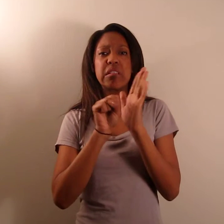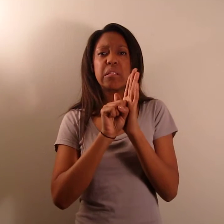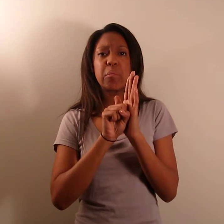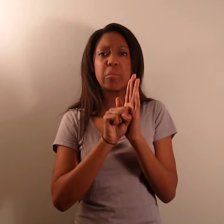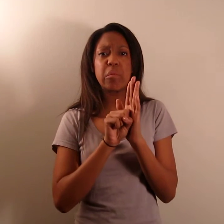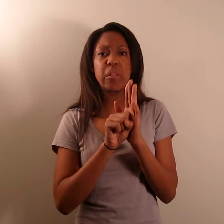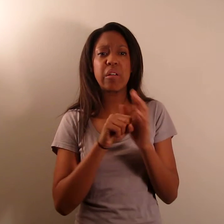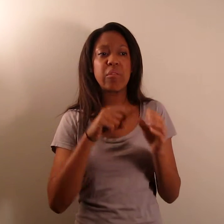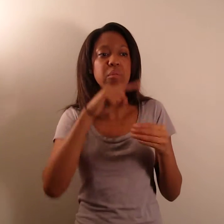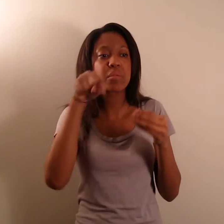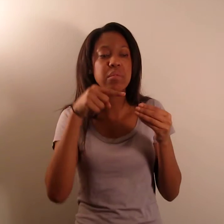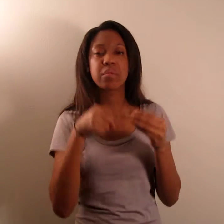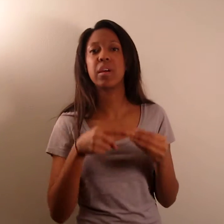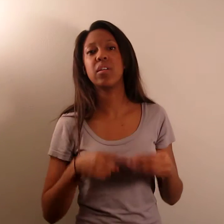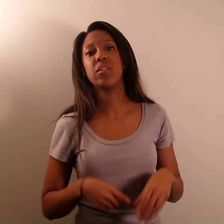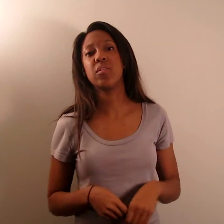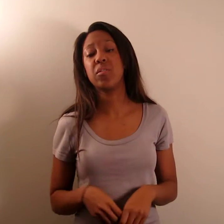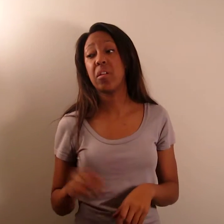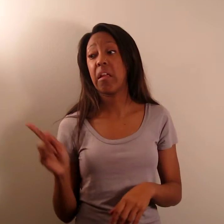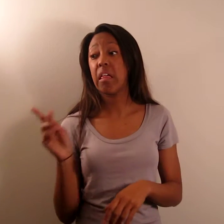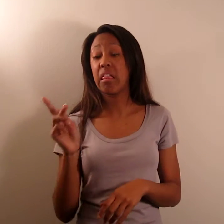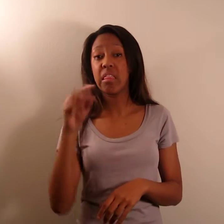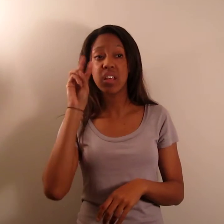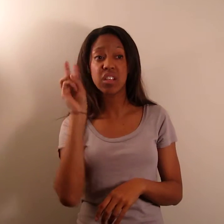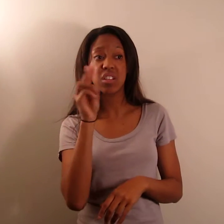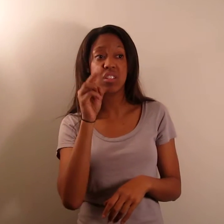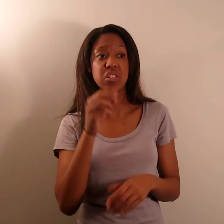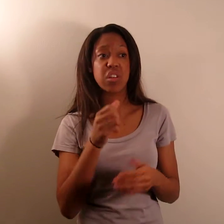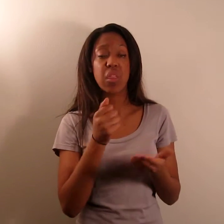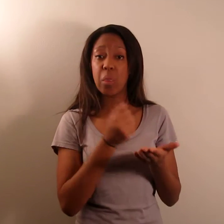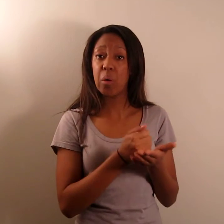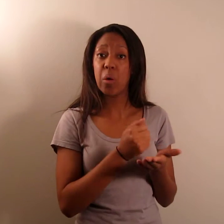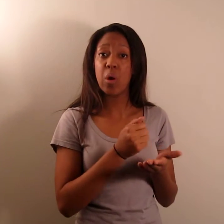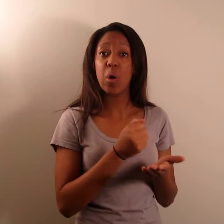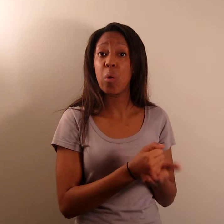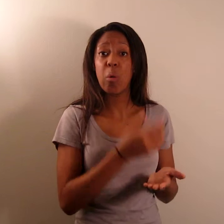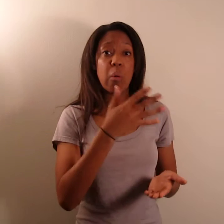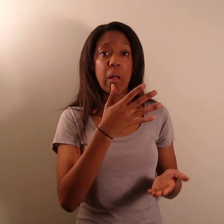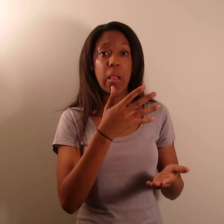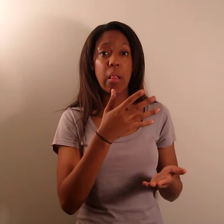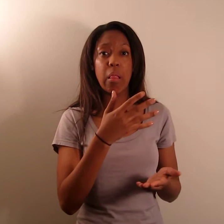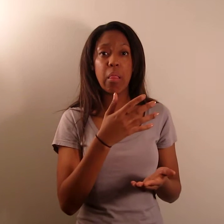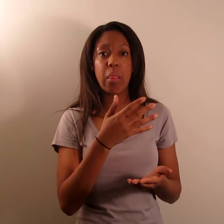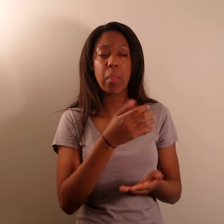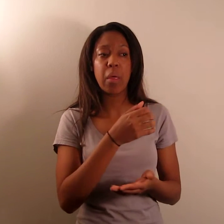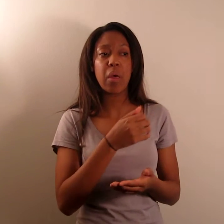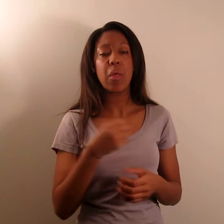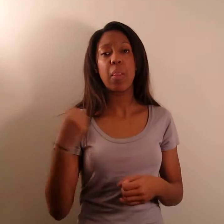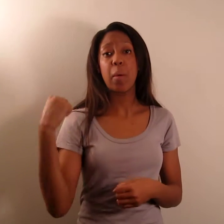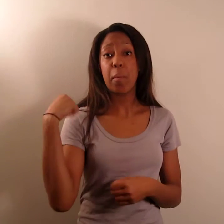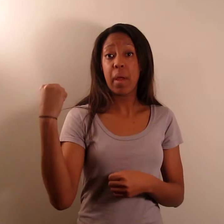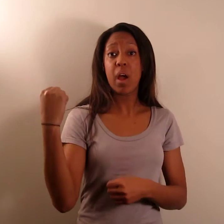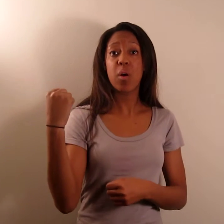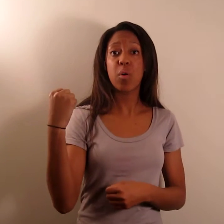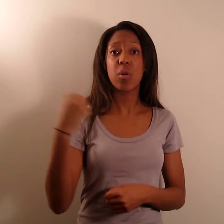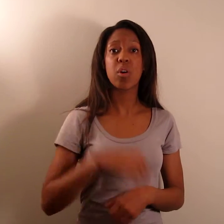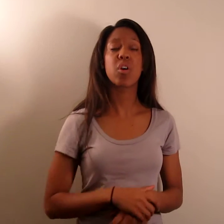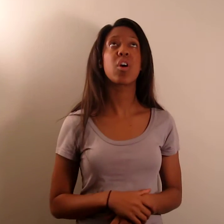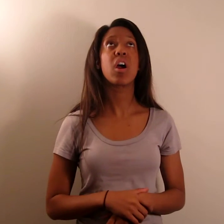They saw their wealth, their power as perfectly legitimate reward for their exercise of